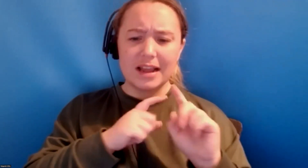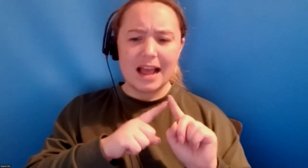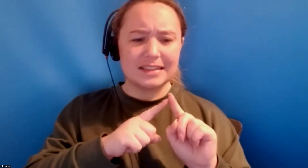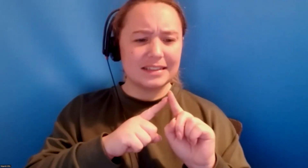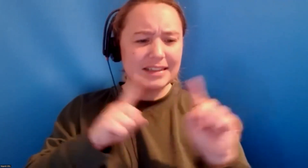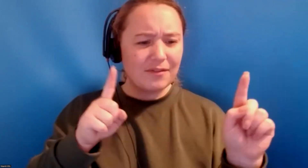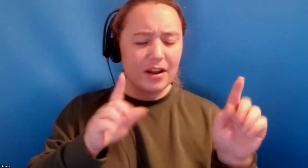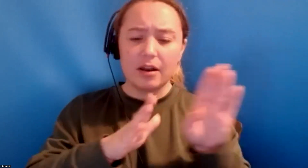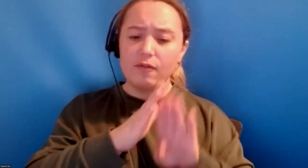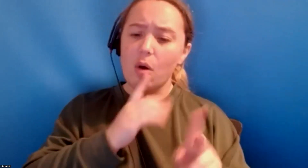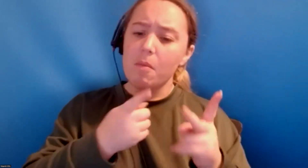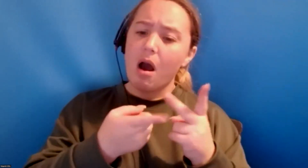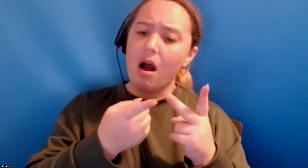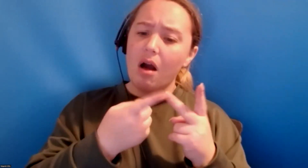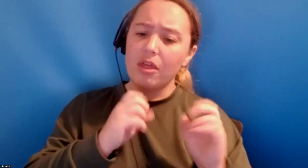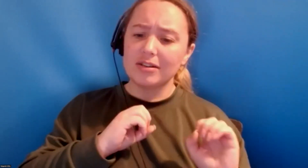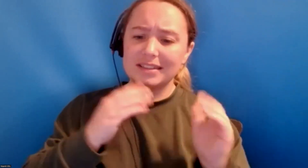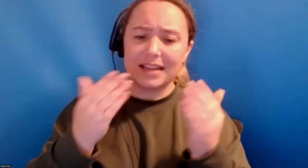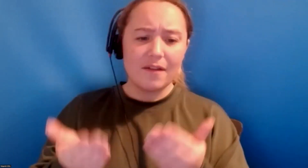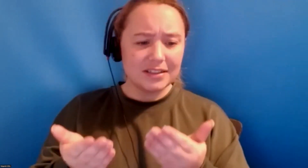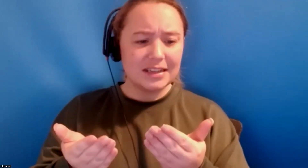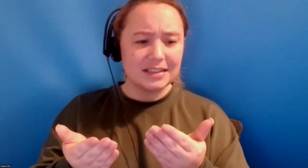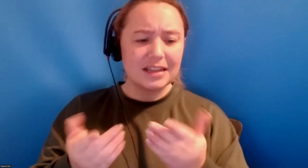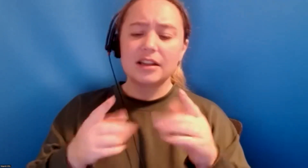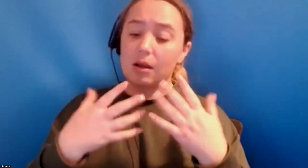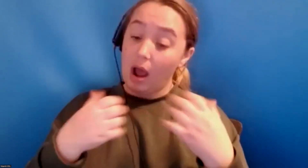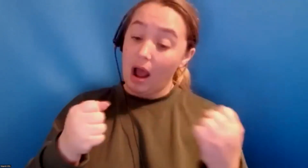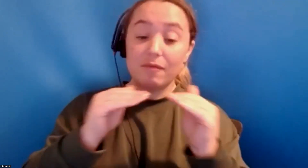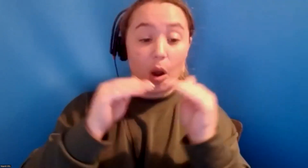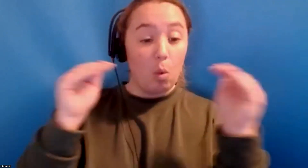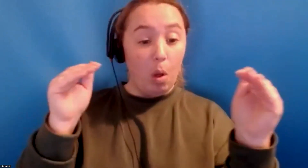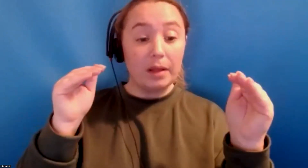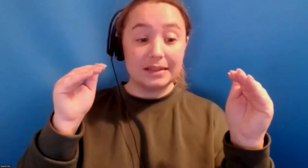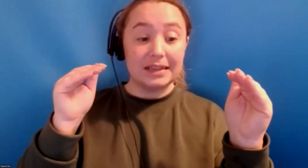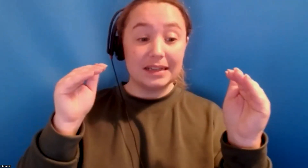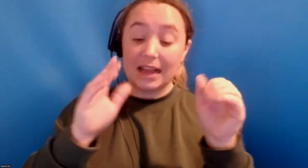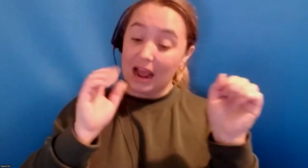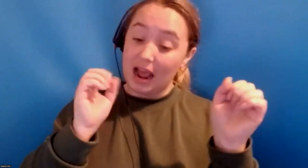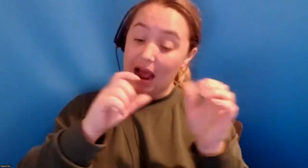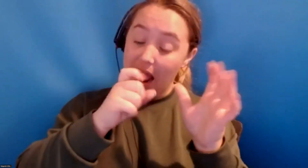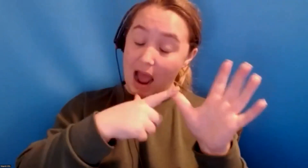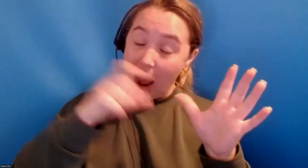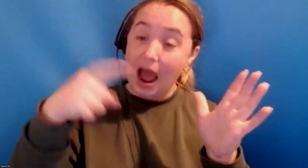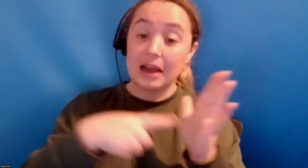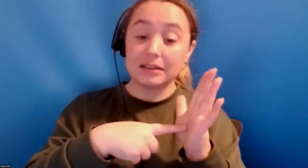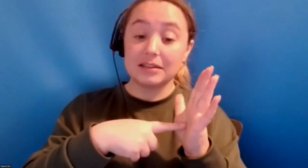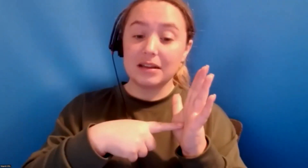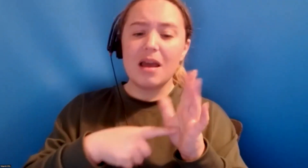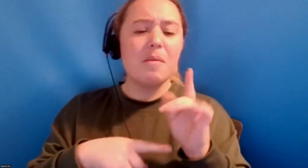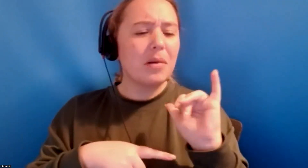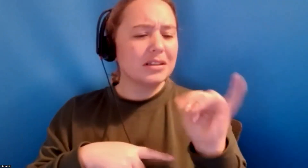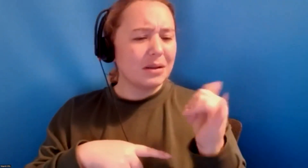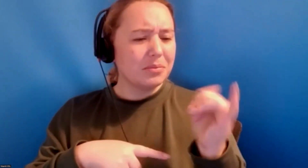you provide a service, you have to do that in the same way. But there's a general feeling that transport providers are getting off a bit